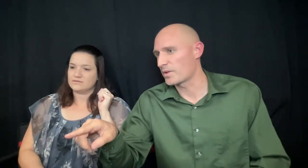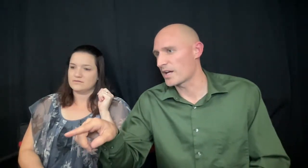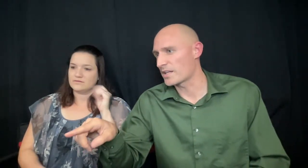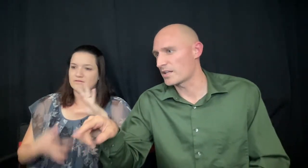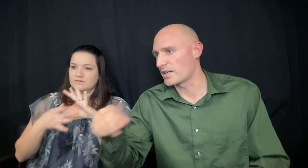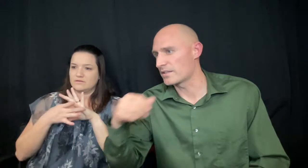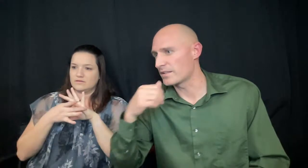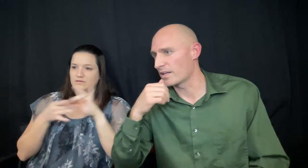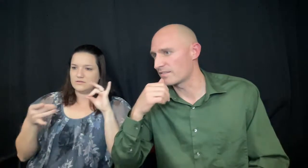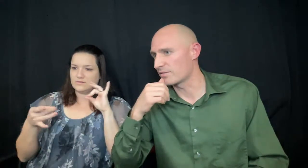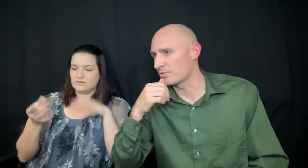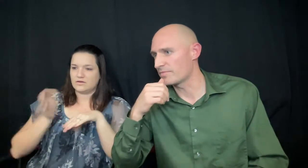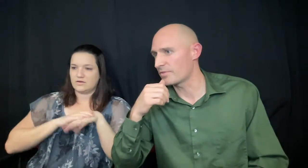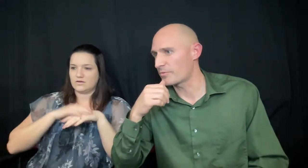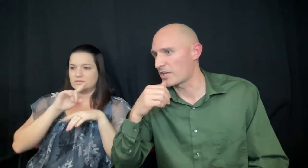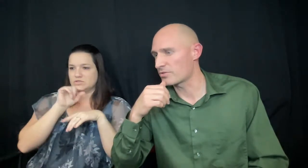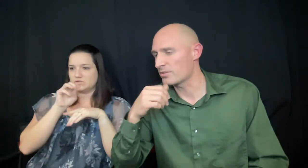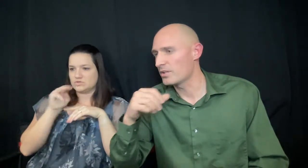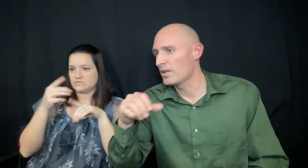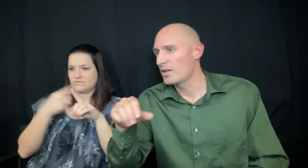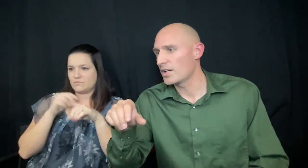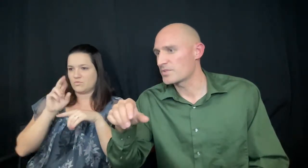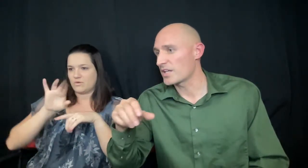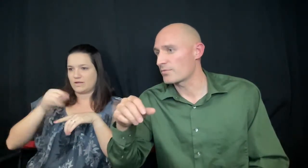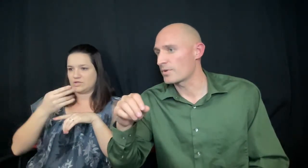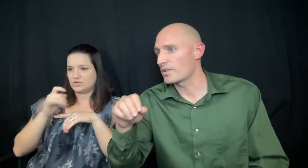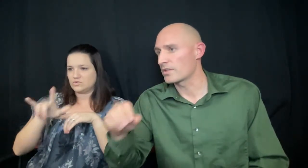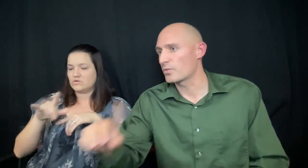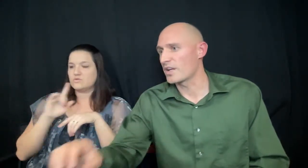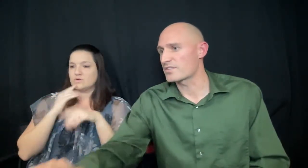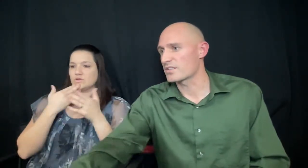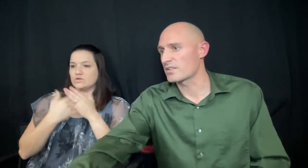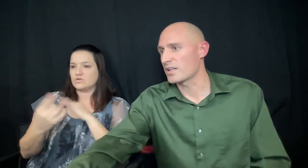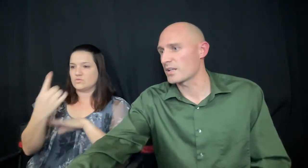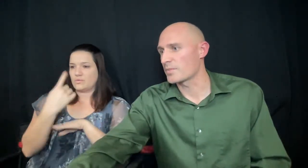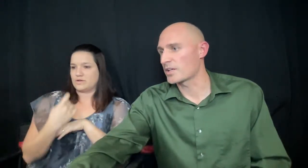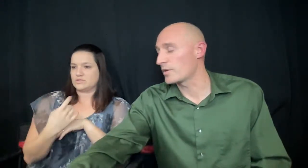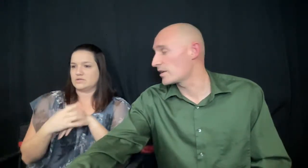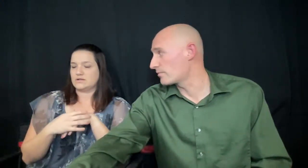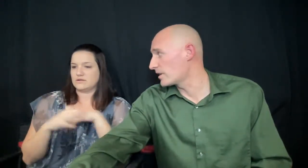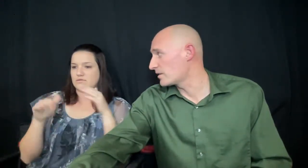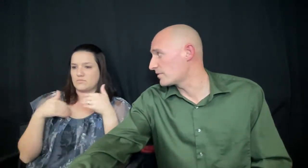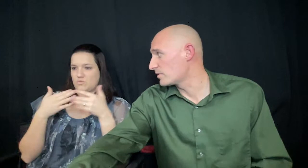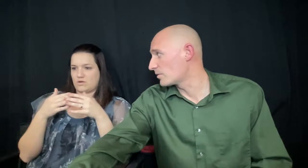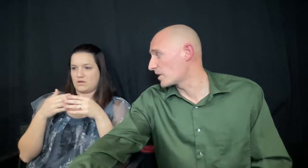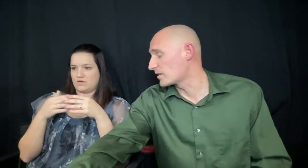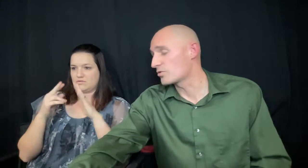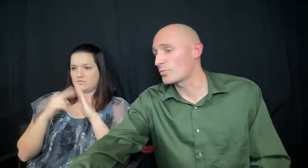got on Zoom from Rachel. She had a really good question. I'll go ahead and read it if you don't mind interpreting